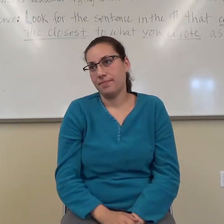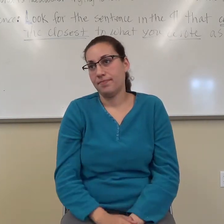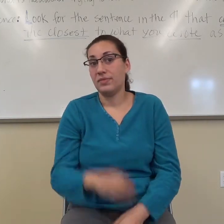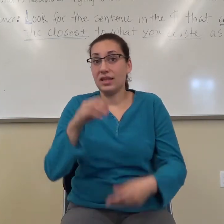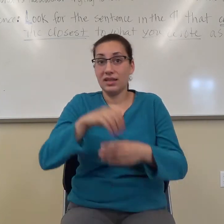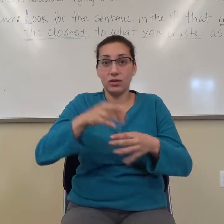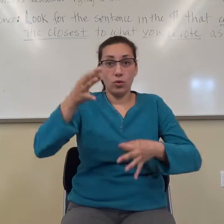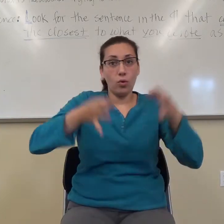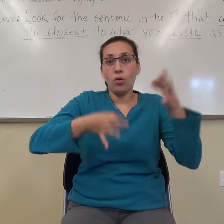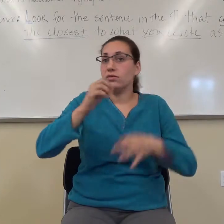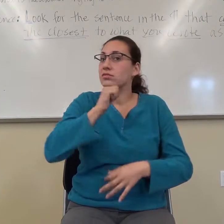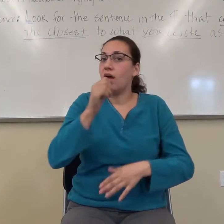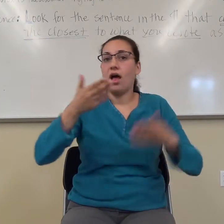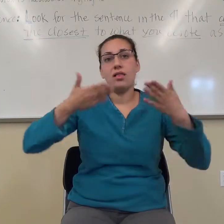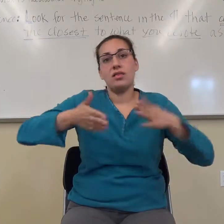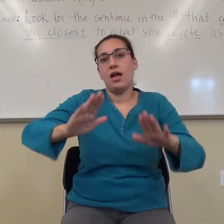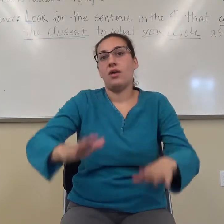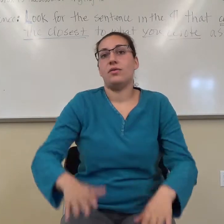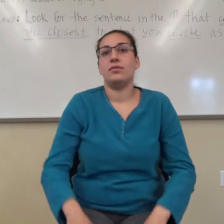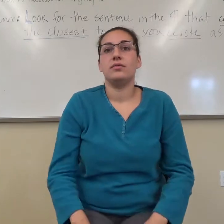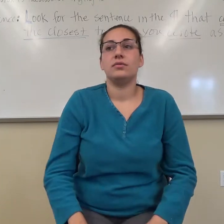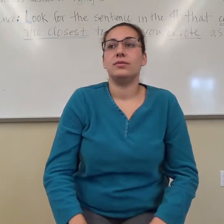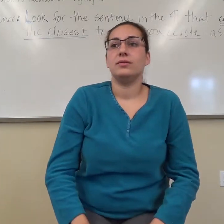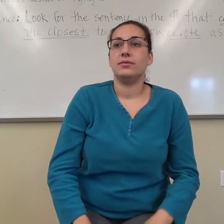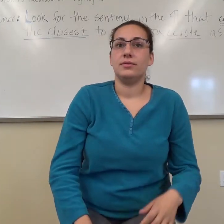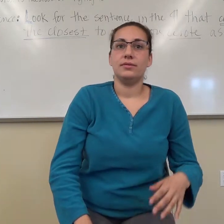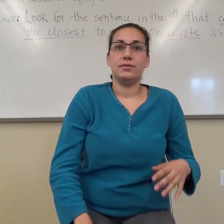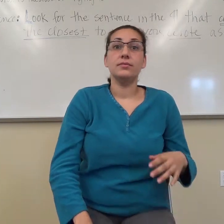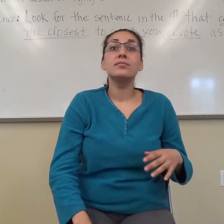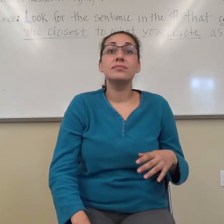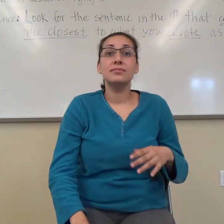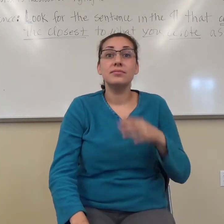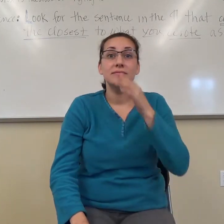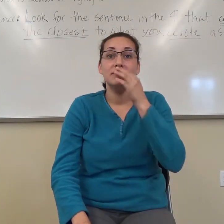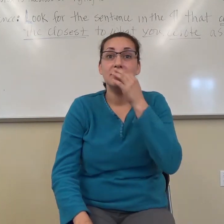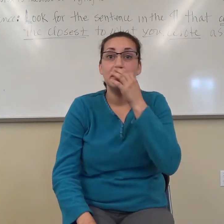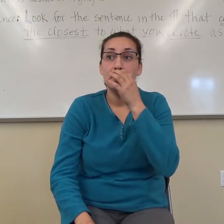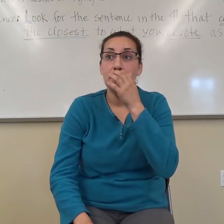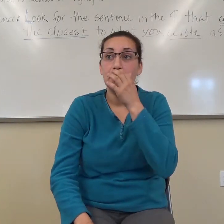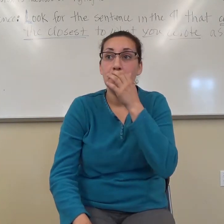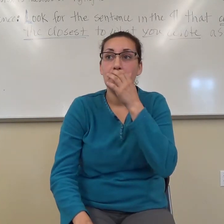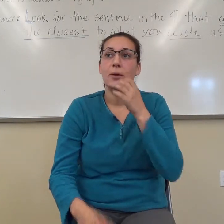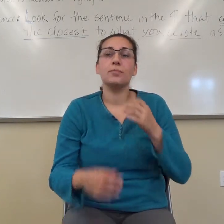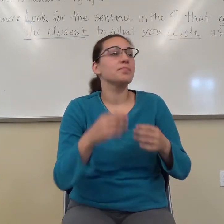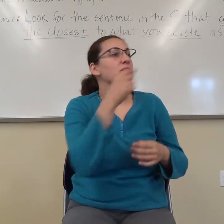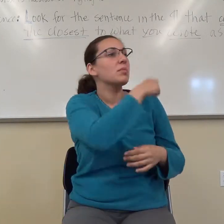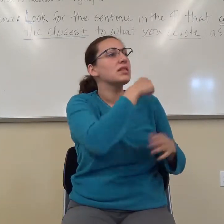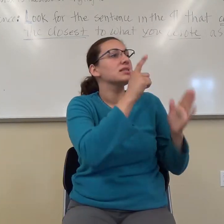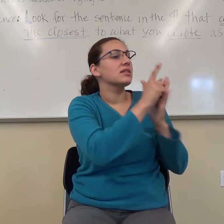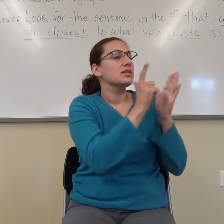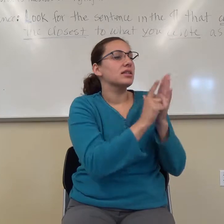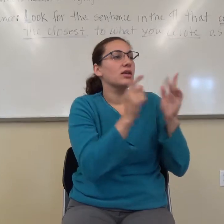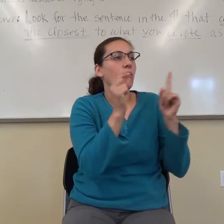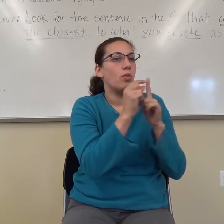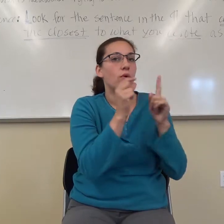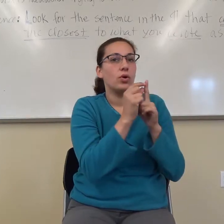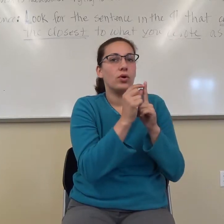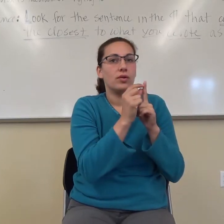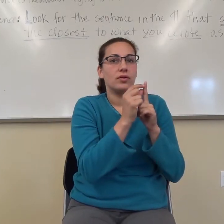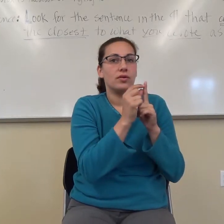allowable unless the person who actually said it is up there saying it. So this is a legal term, hearsay. That's